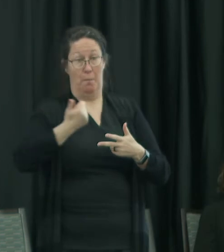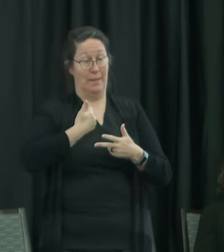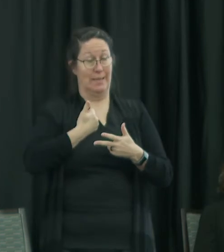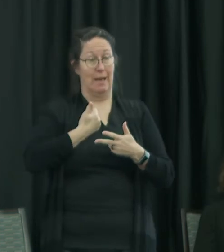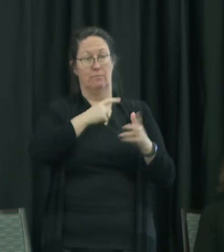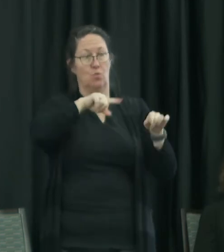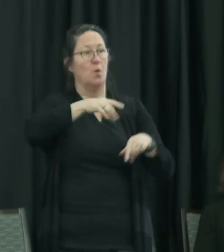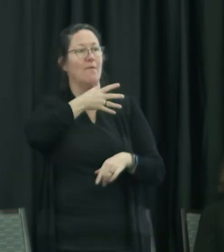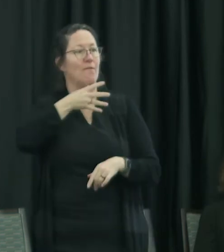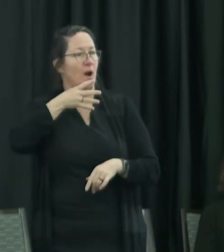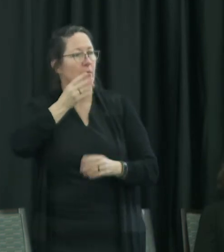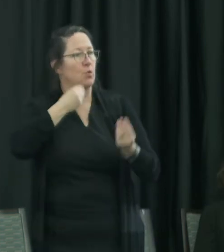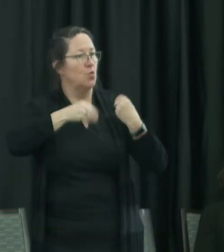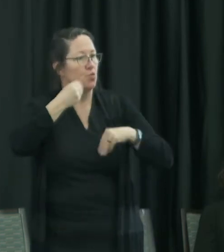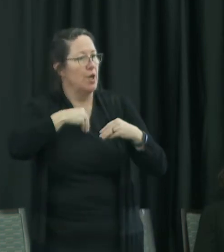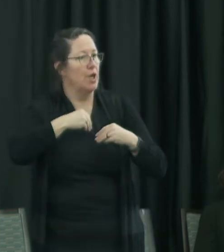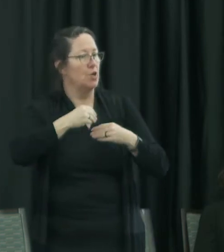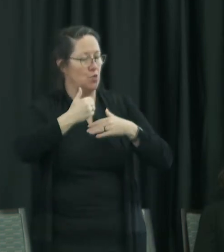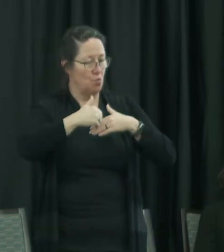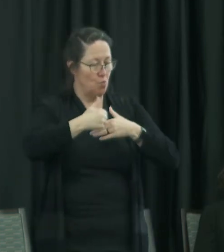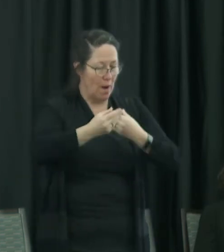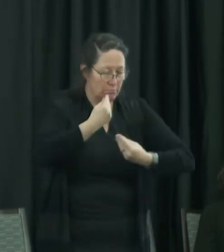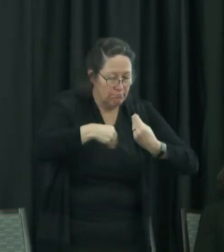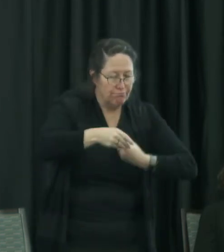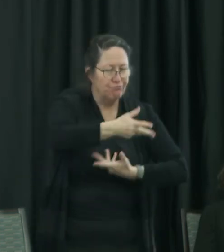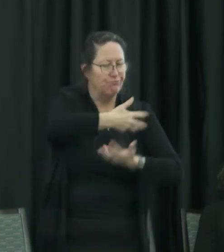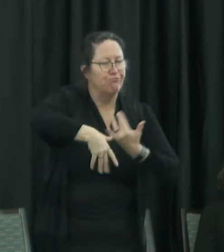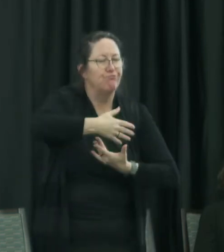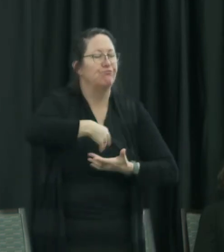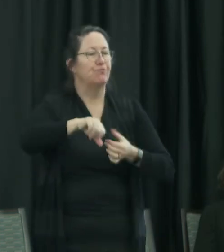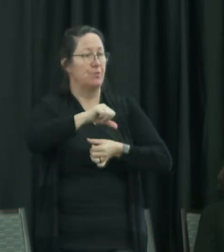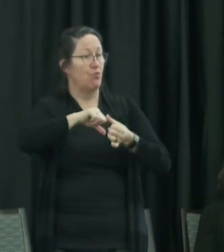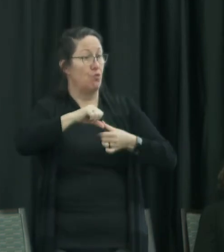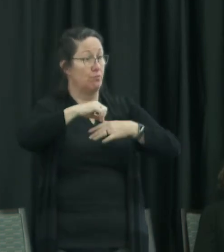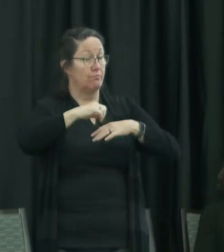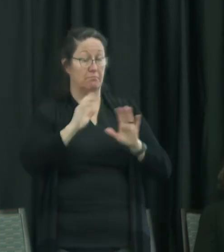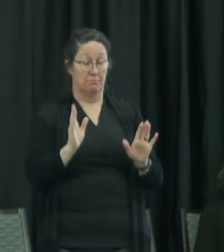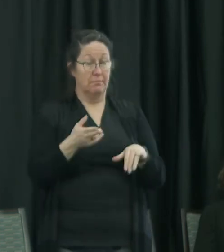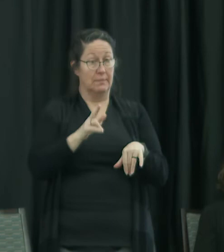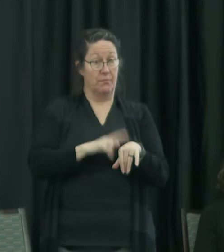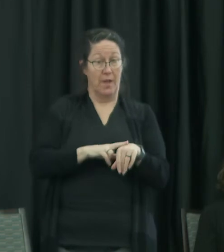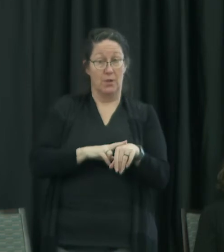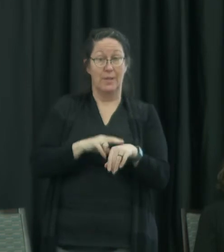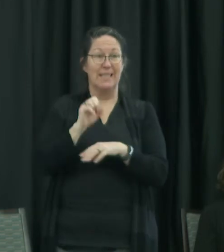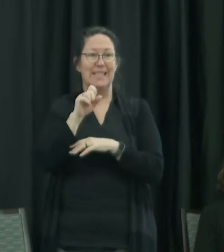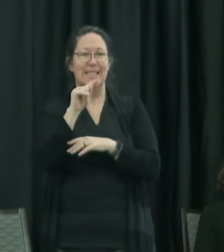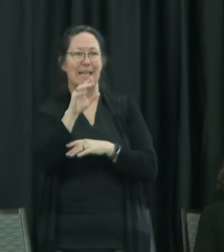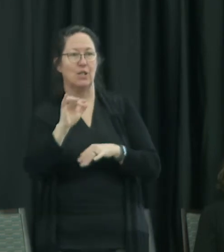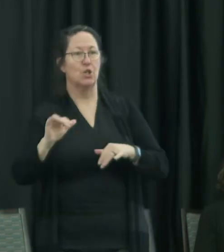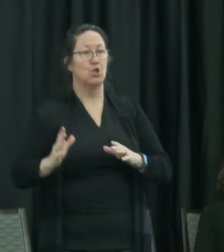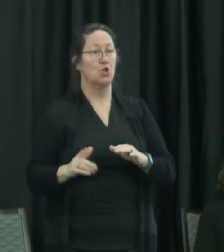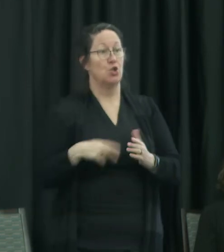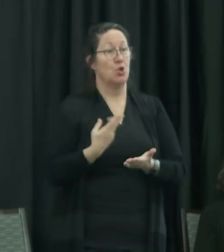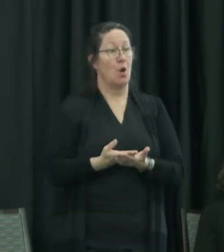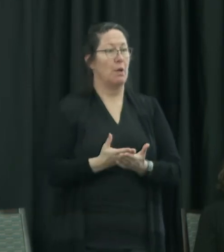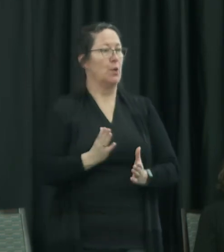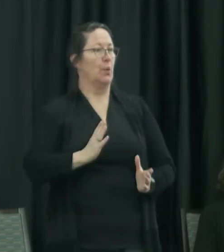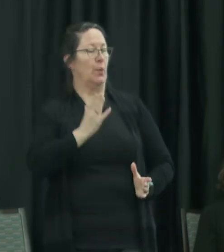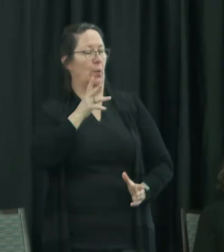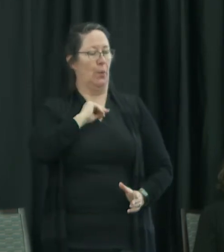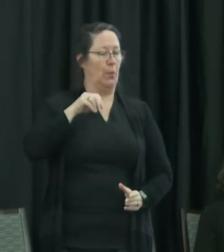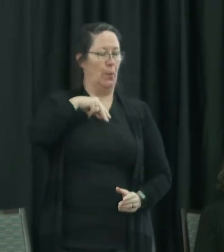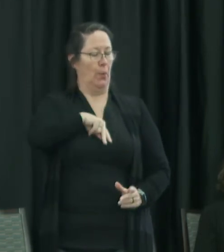to his farm for a dinner to break bread and enjoy each other's company. Naturally, Stacy showed up to Louis' farm in a suit and a